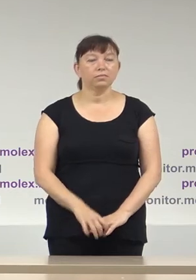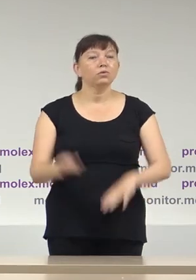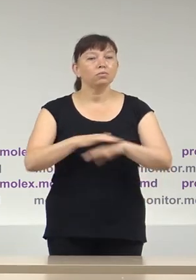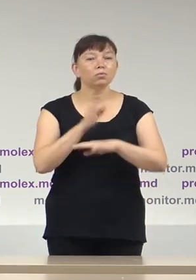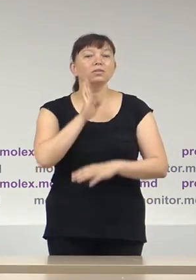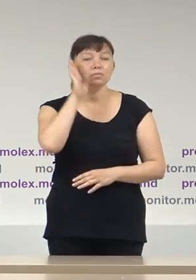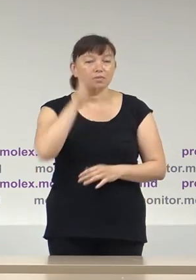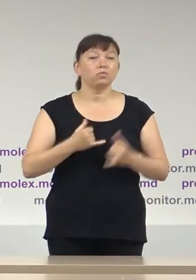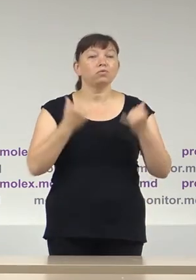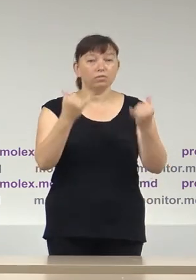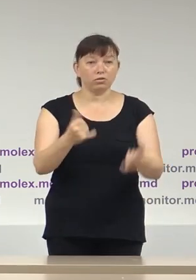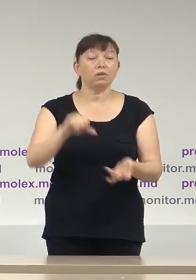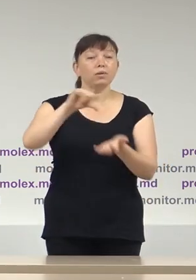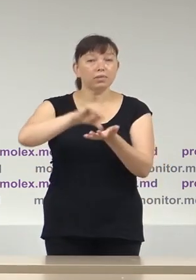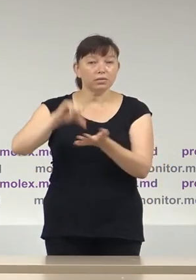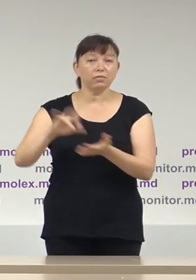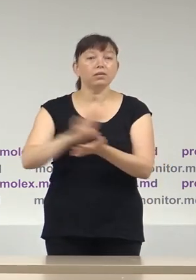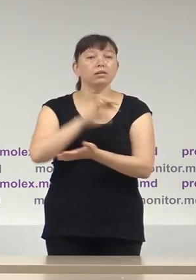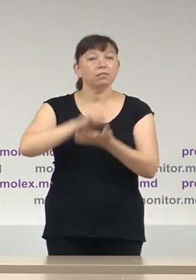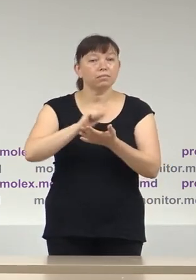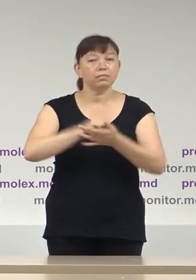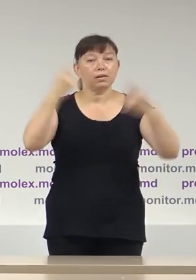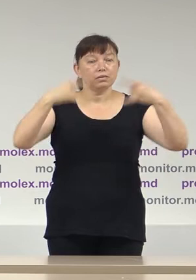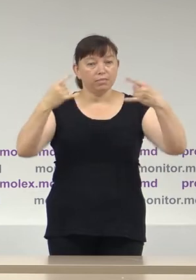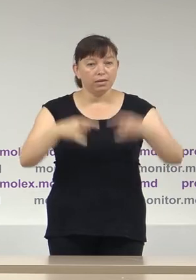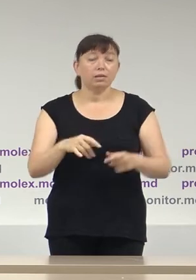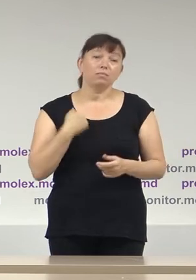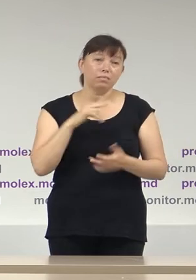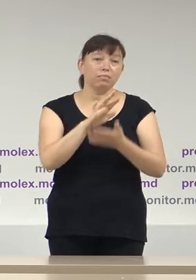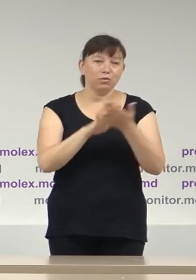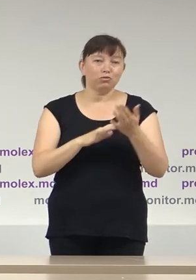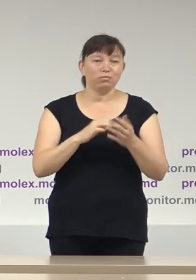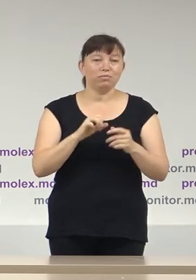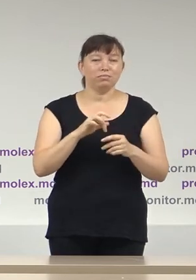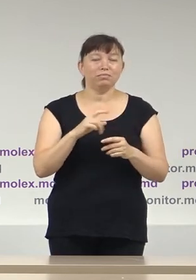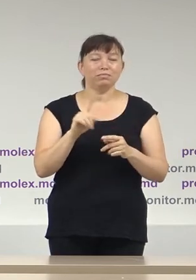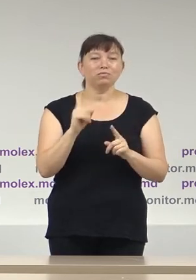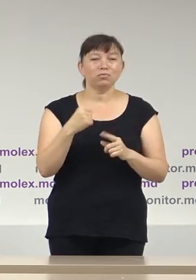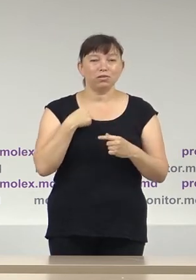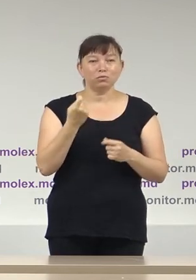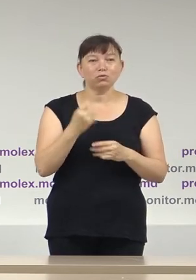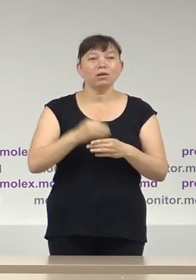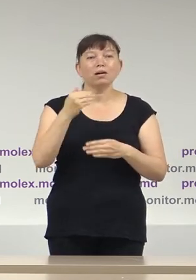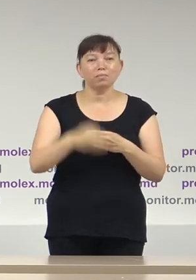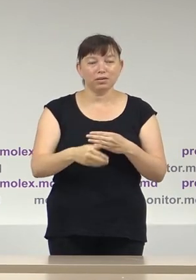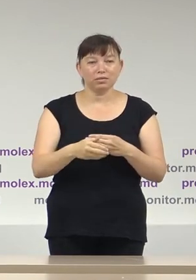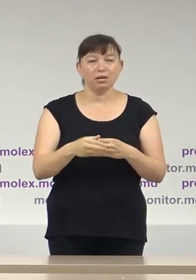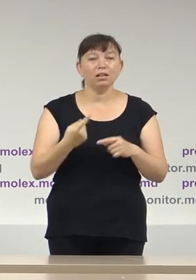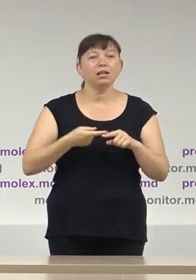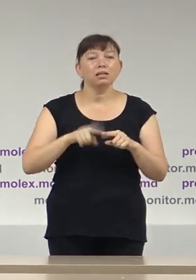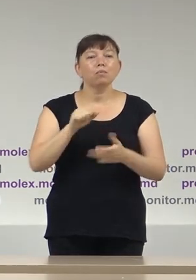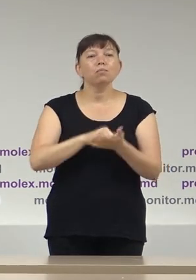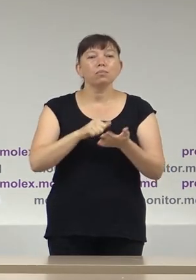Bună dimineața, stimați reprezentanți ai mass media. Good morning, dear representatives of mass media. Our apologies for